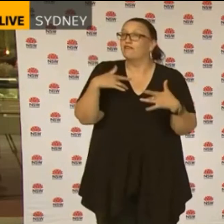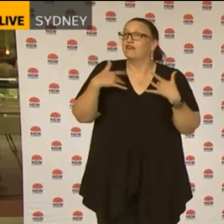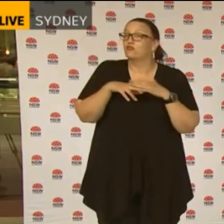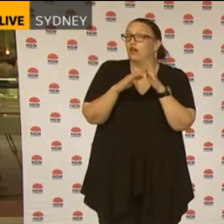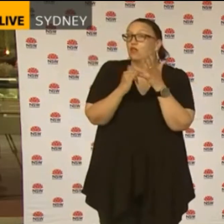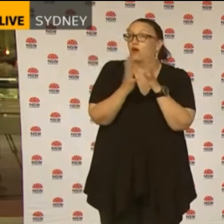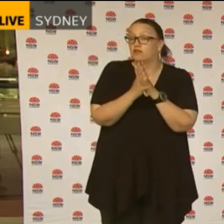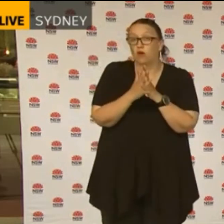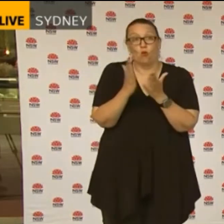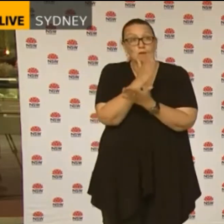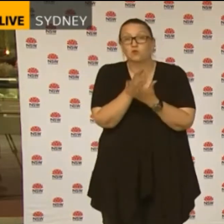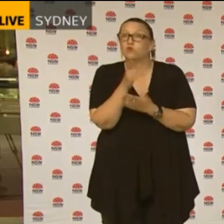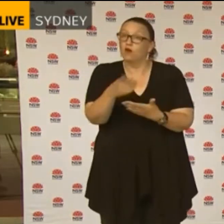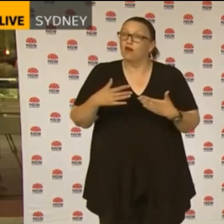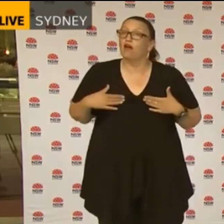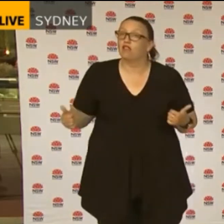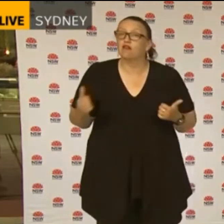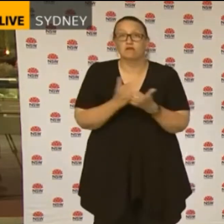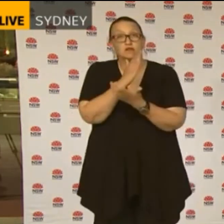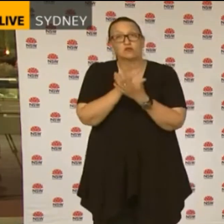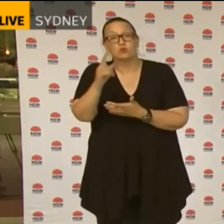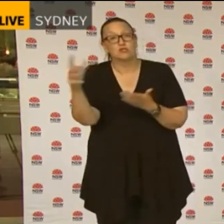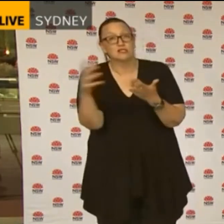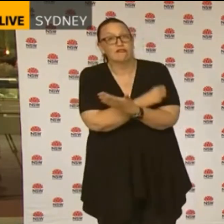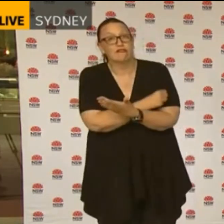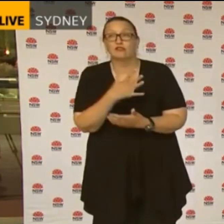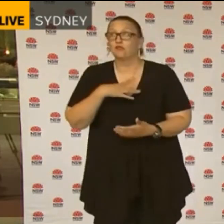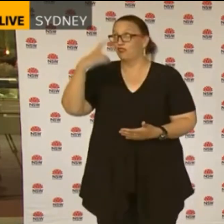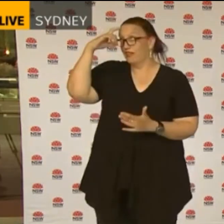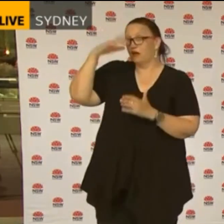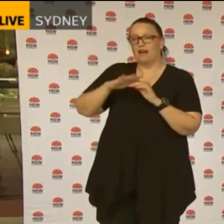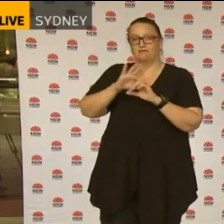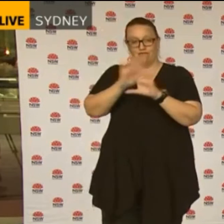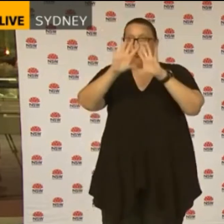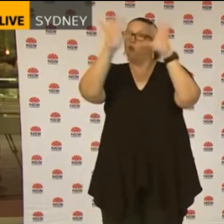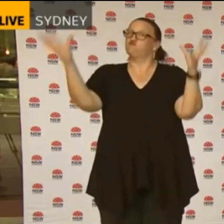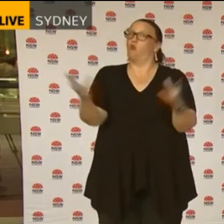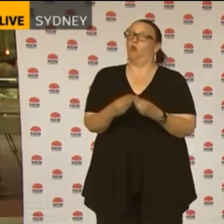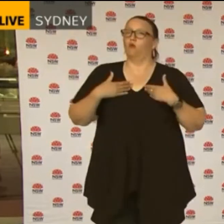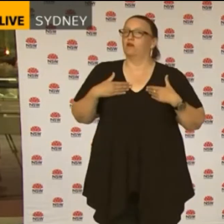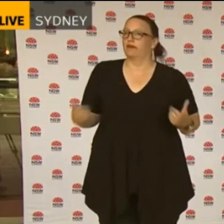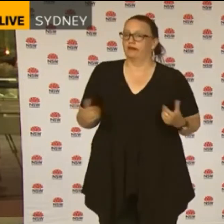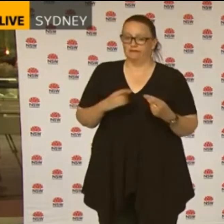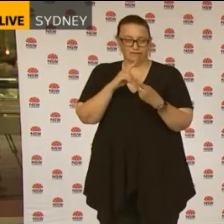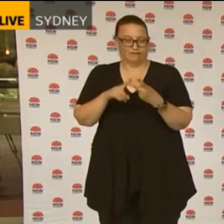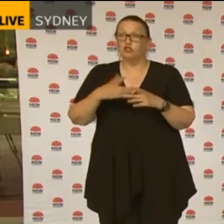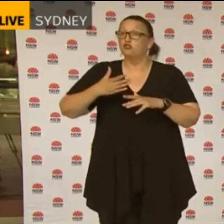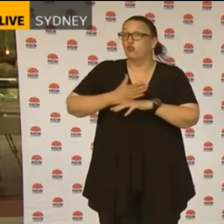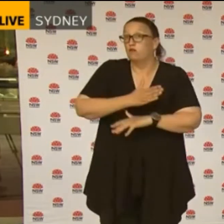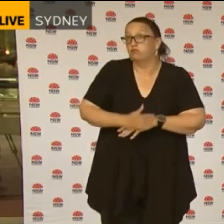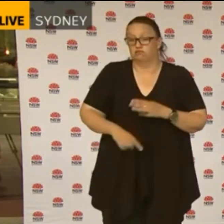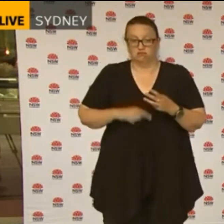but also making sure that we think about their well-being, think about the economy, think about jobs, and thinking about where New South Wales will be during